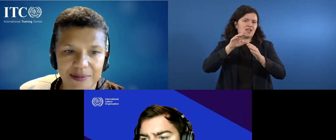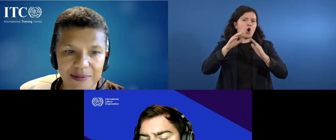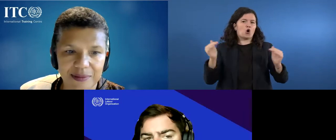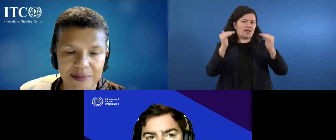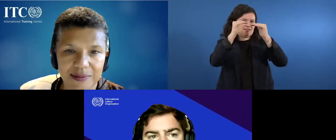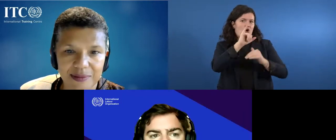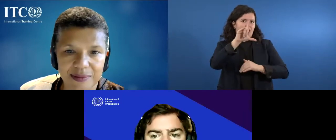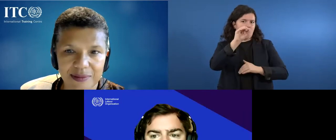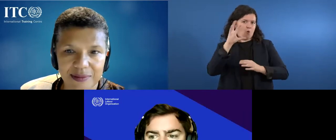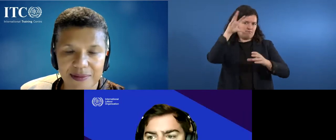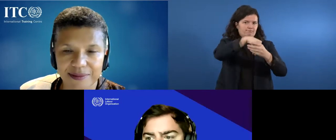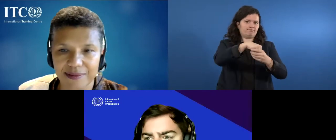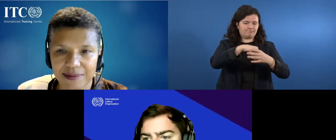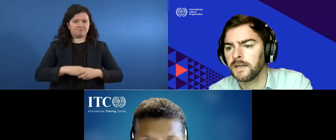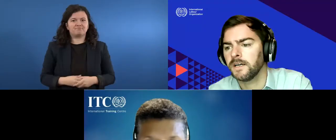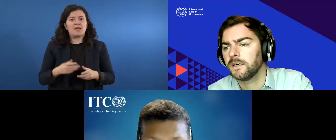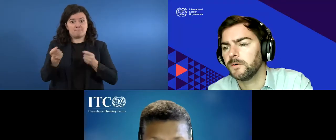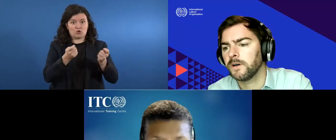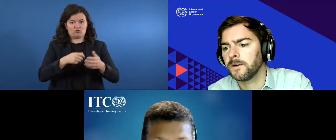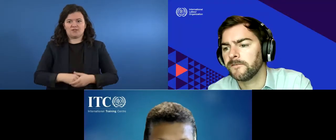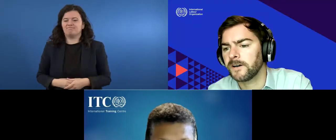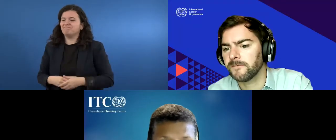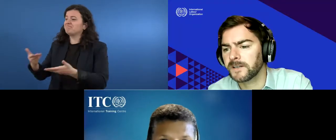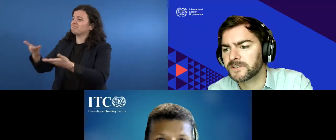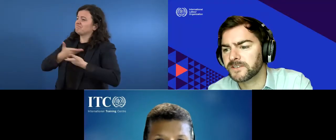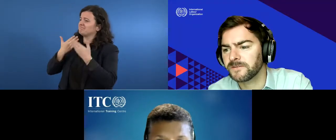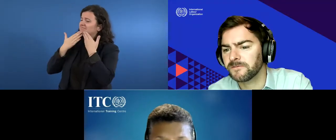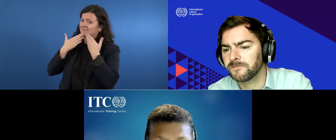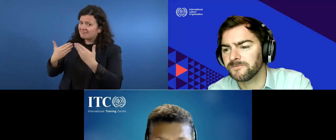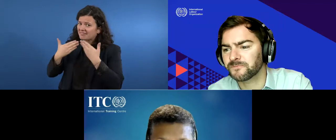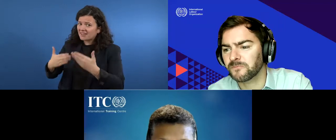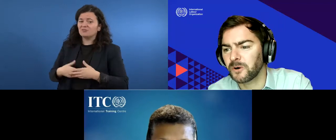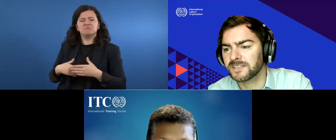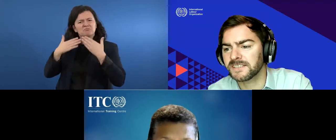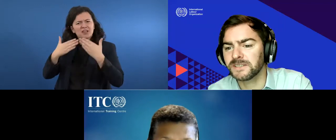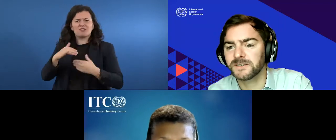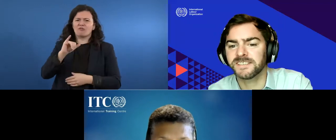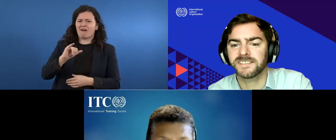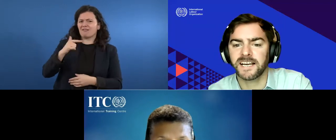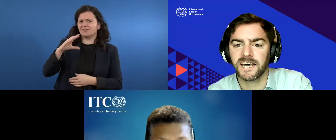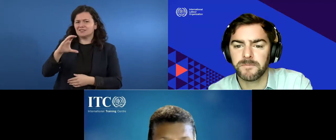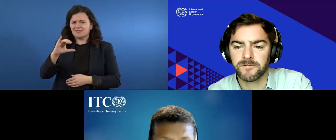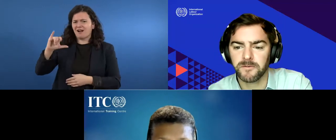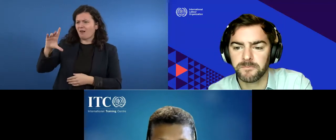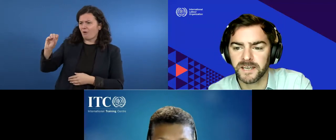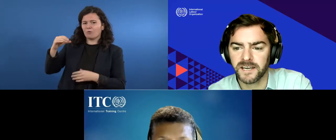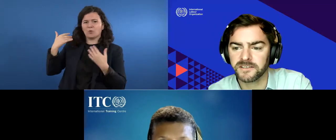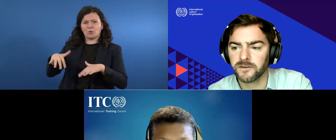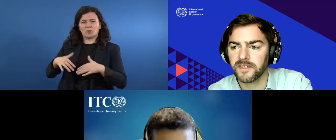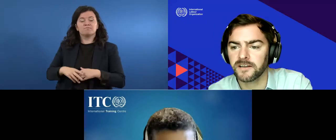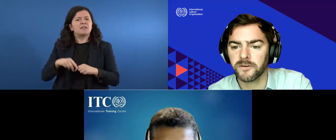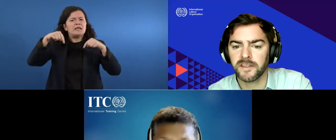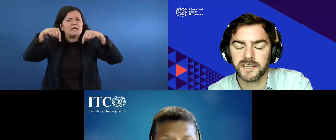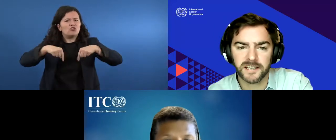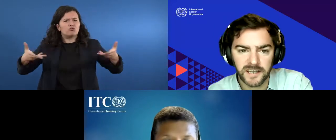much to the ITC who very much brought us into this academy from the beginning.